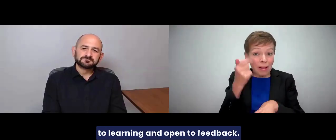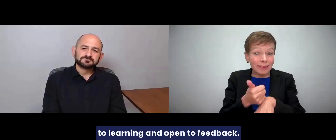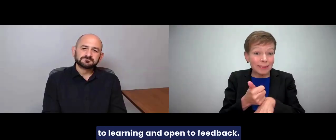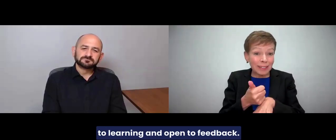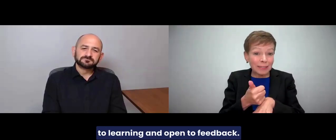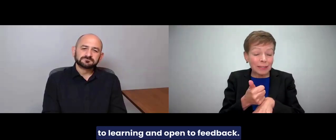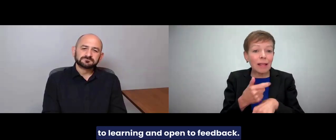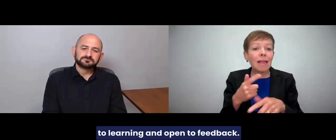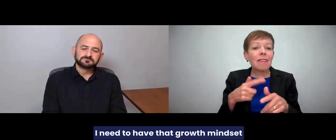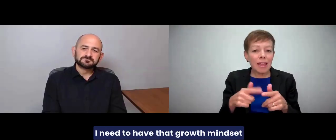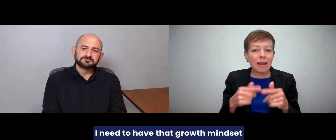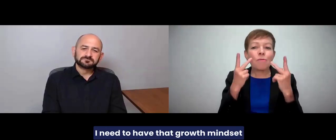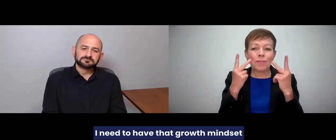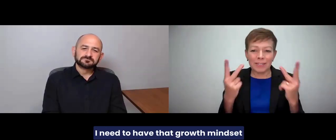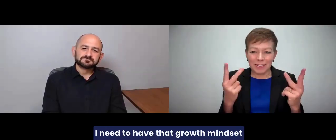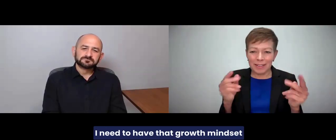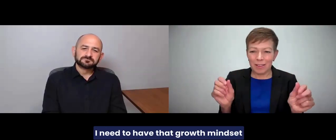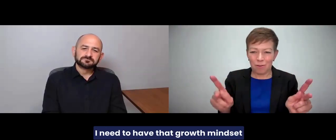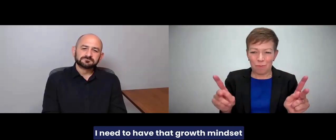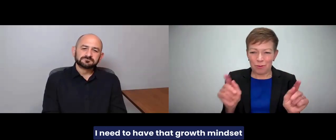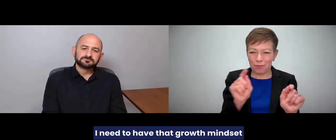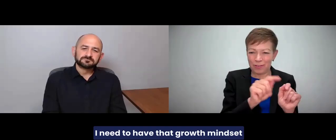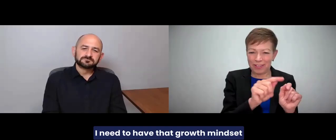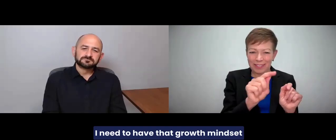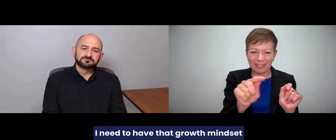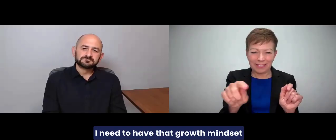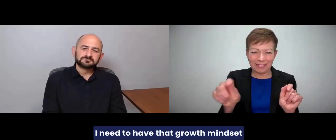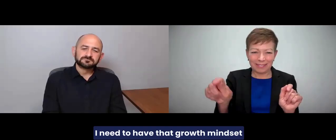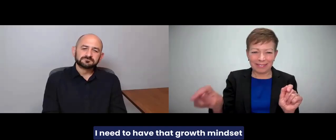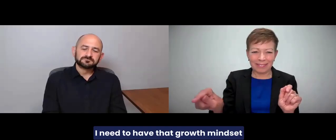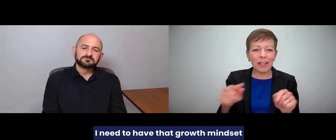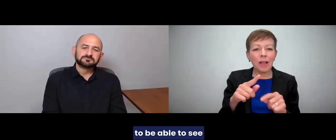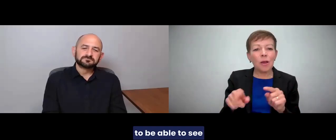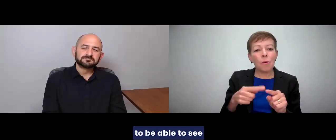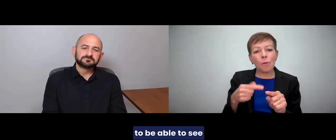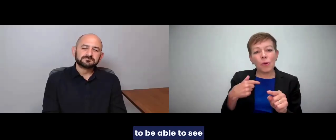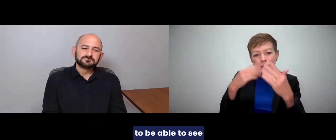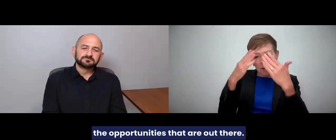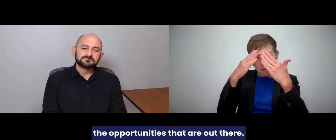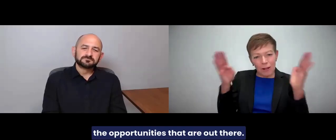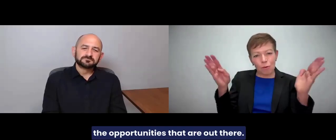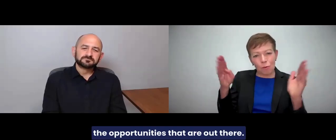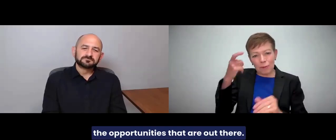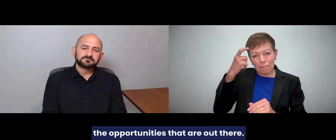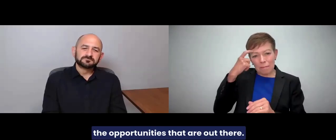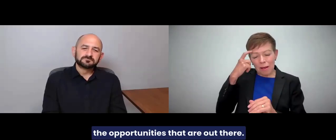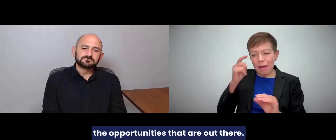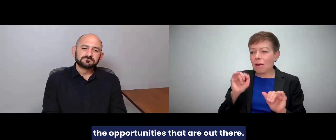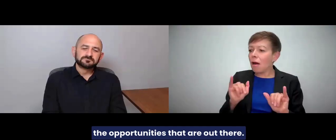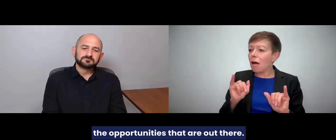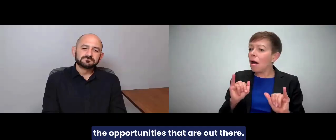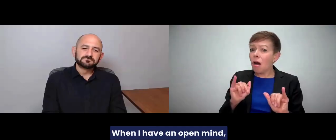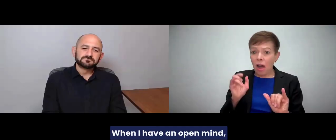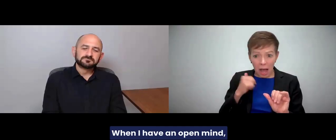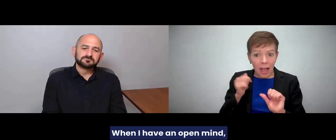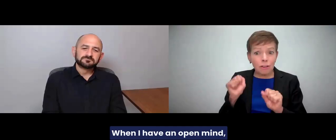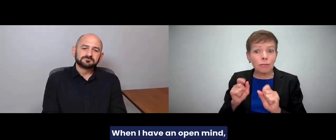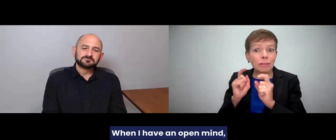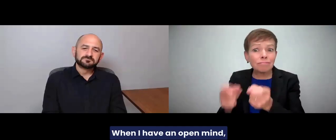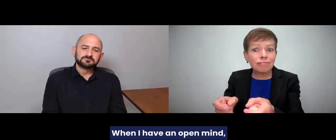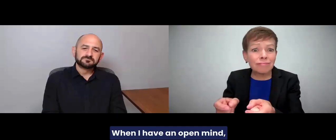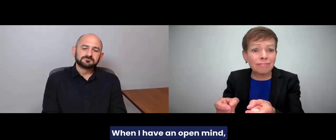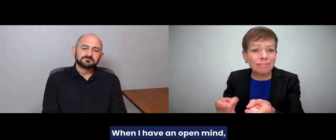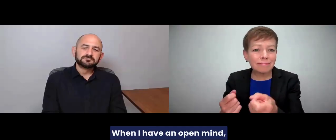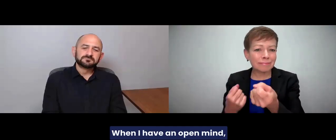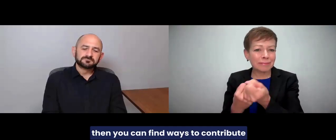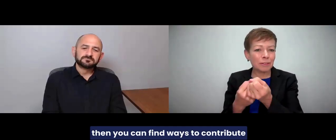open to feedback. I need to have that growth mindset to be able to see the opportunities that are out there. When I have an